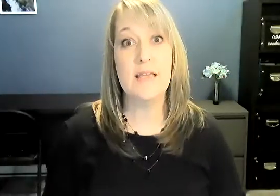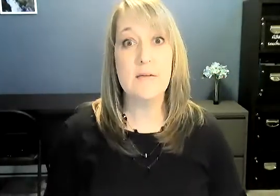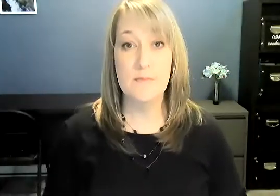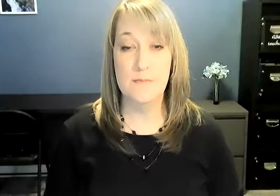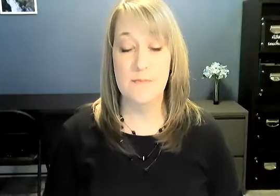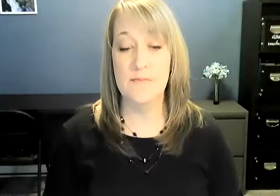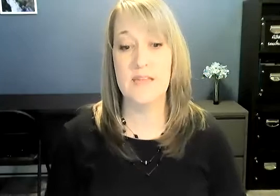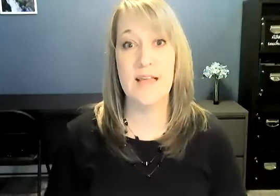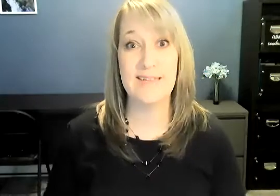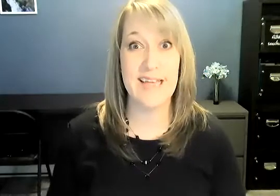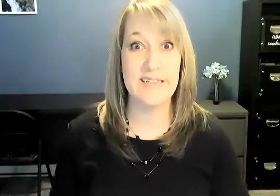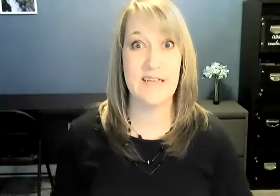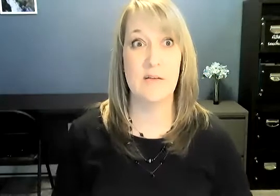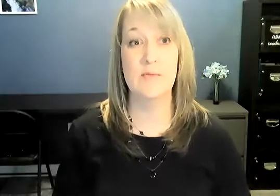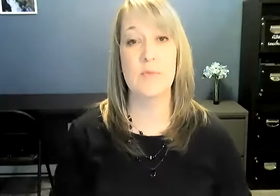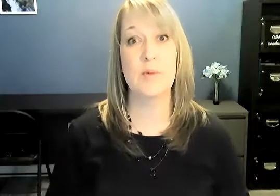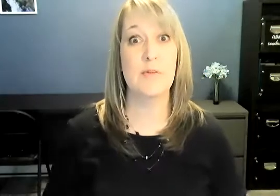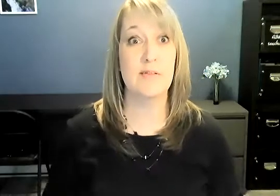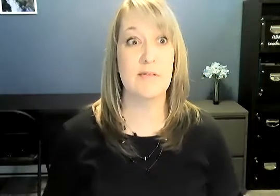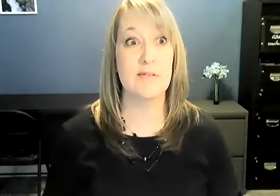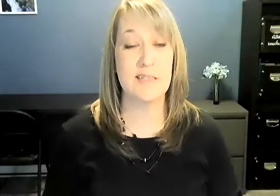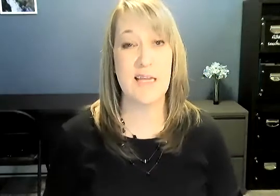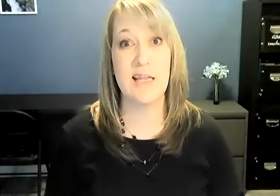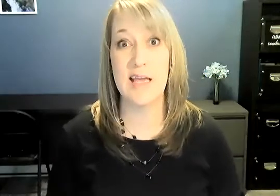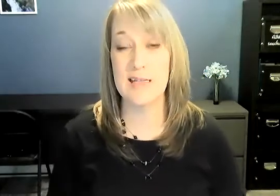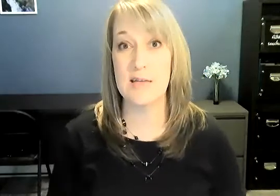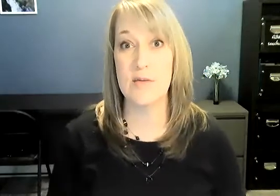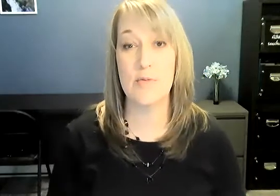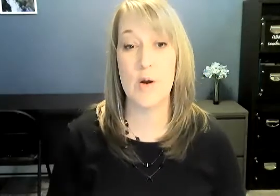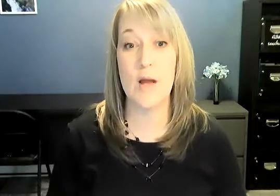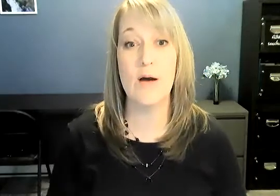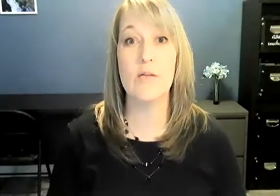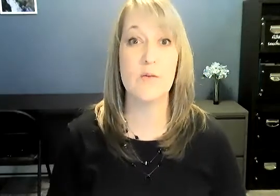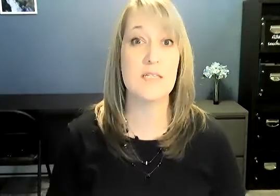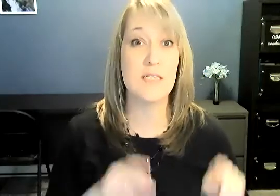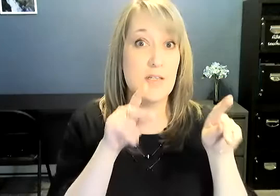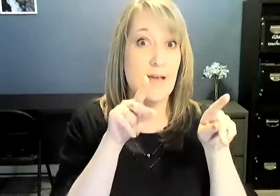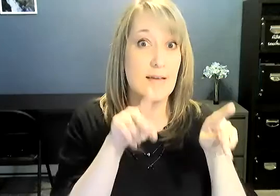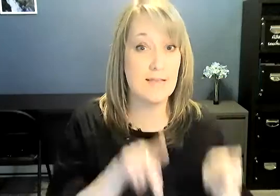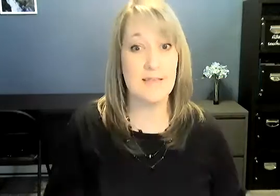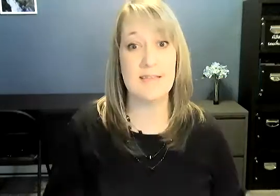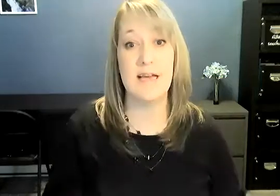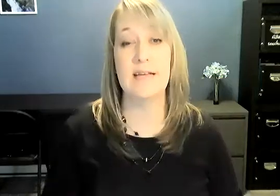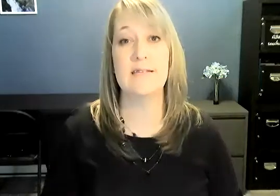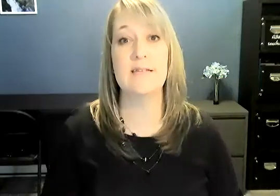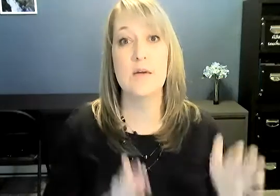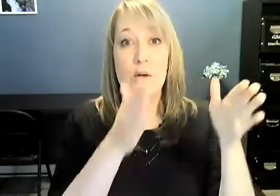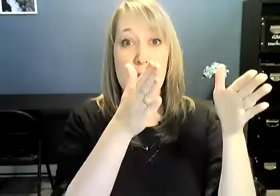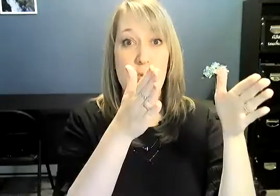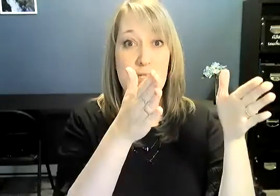Lately, as ASL, more people signing ASL throw out those initialized signs,